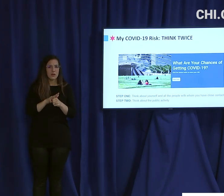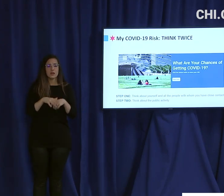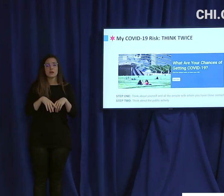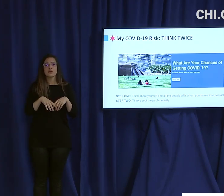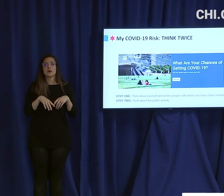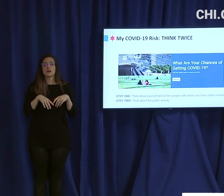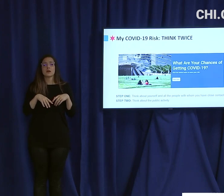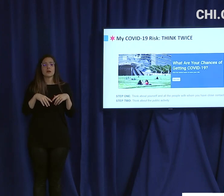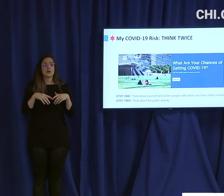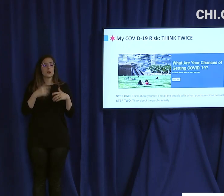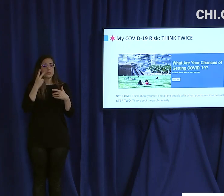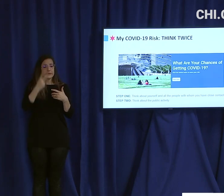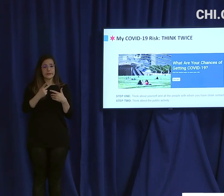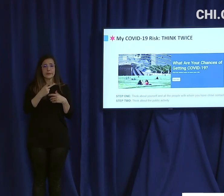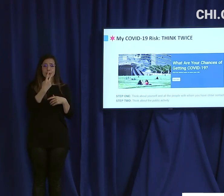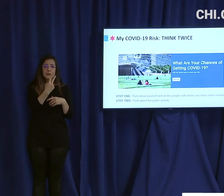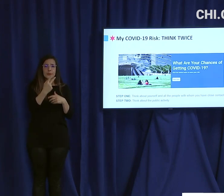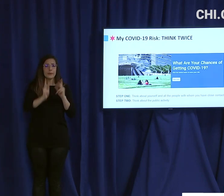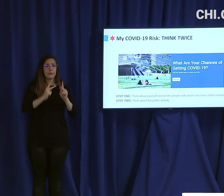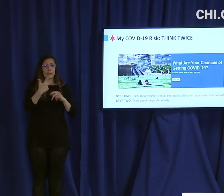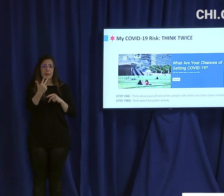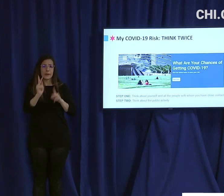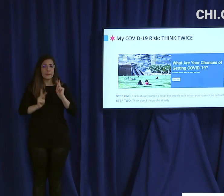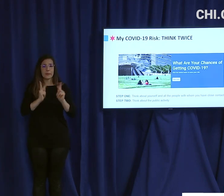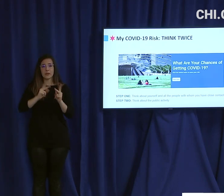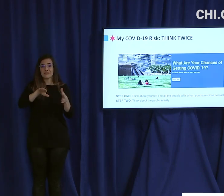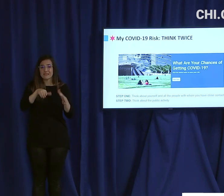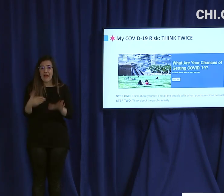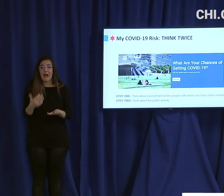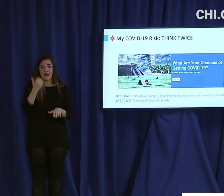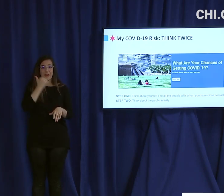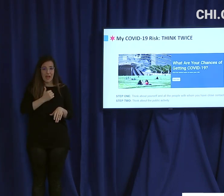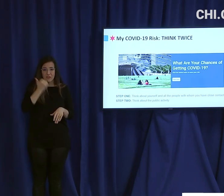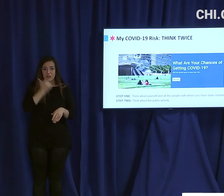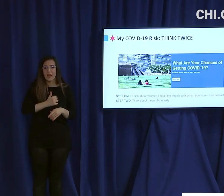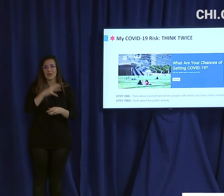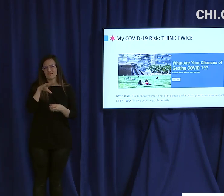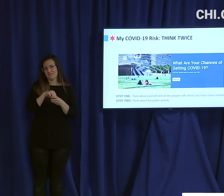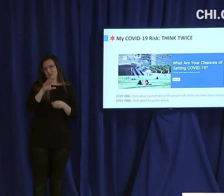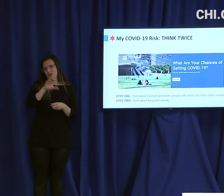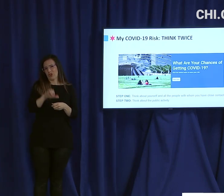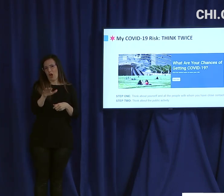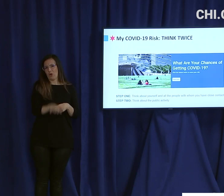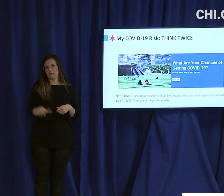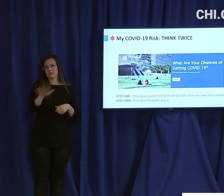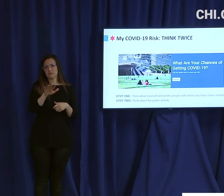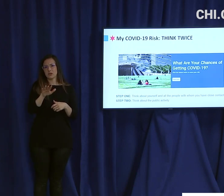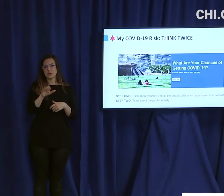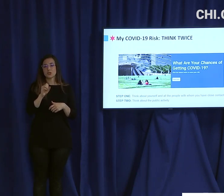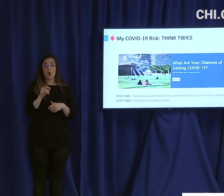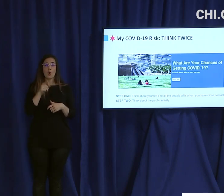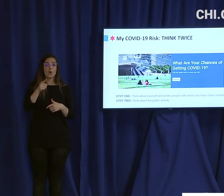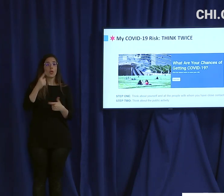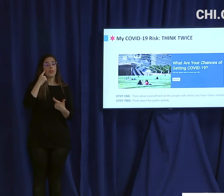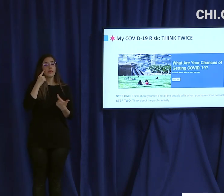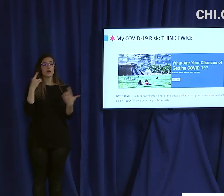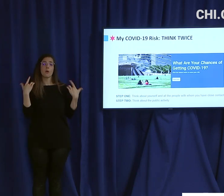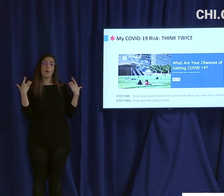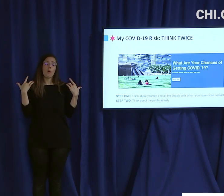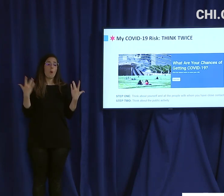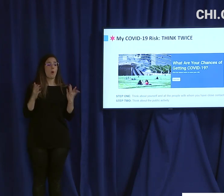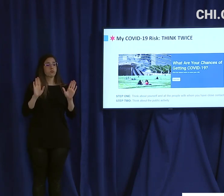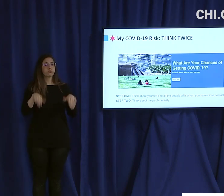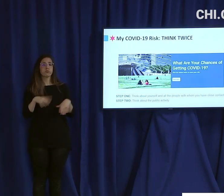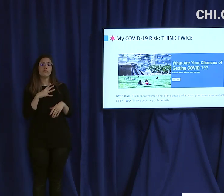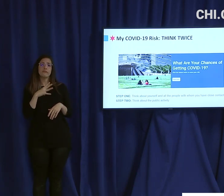people dying every day just among Chicago residents. So I don't want people to let their guard down, no matter what part of the city that you